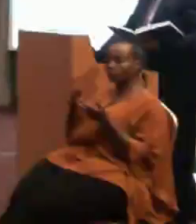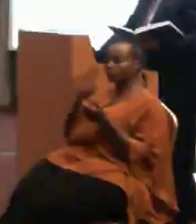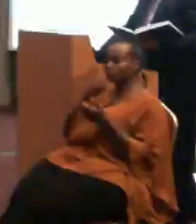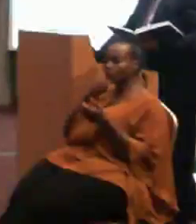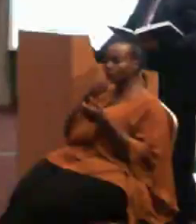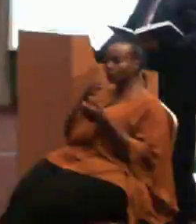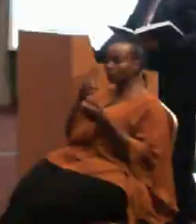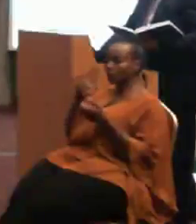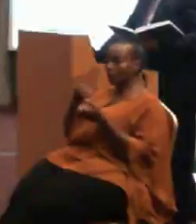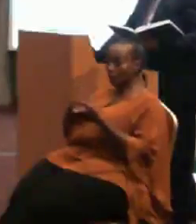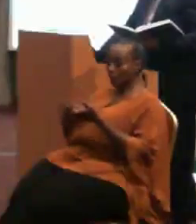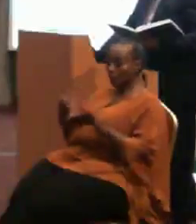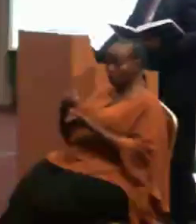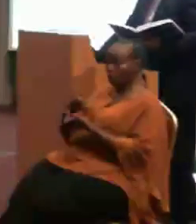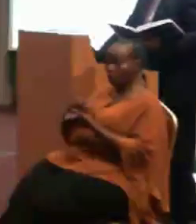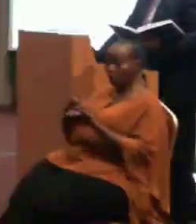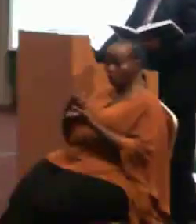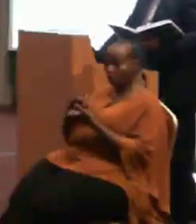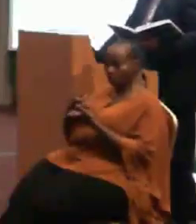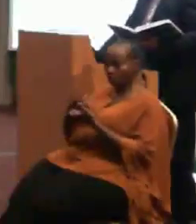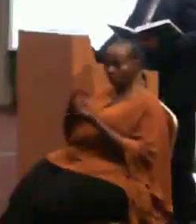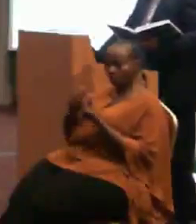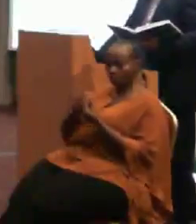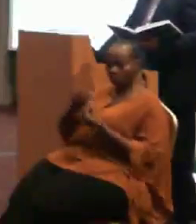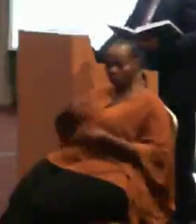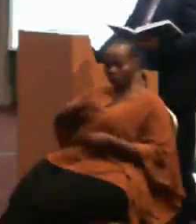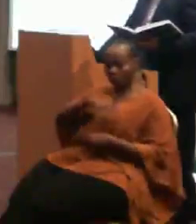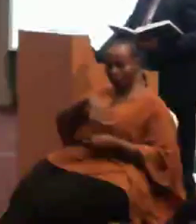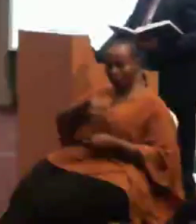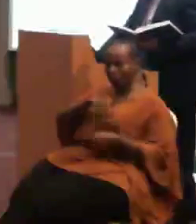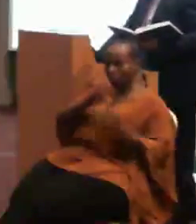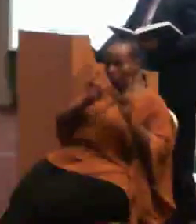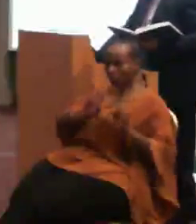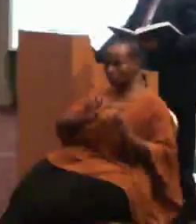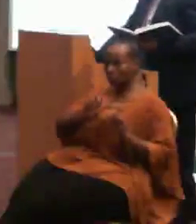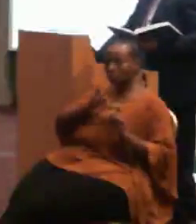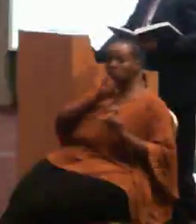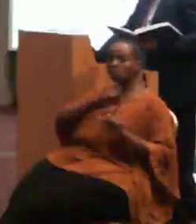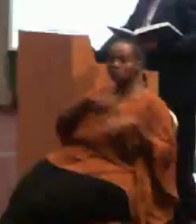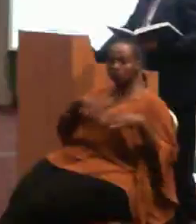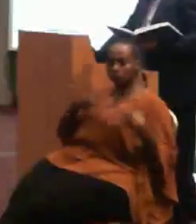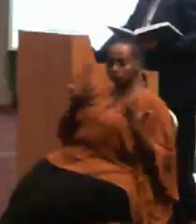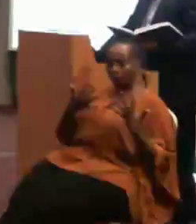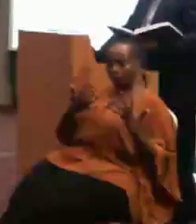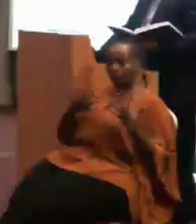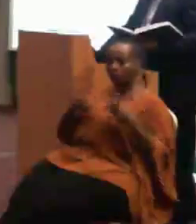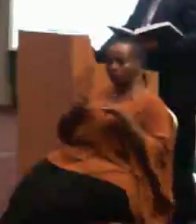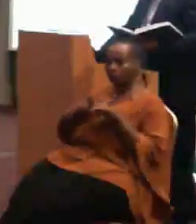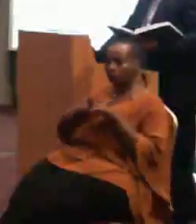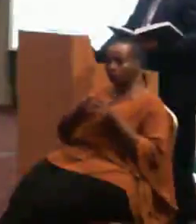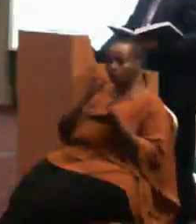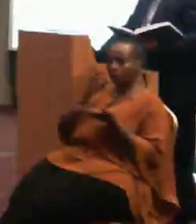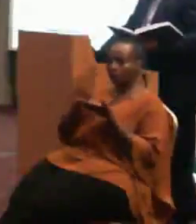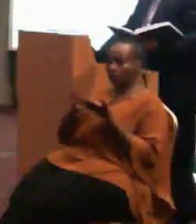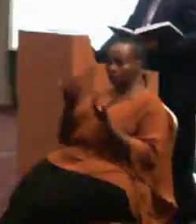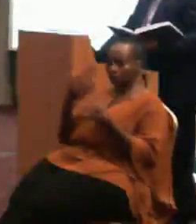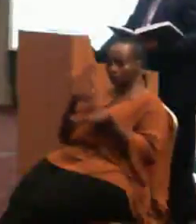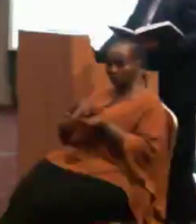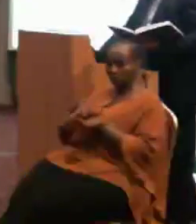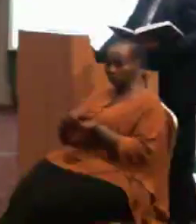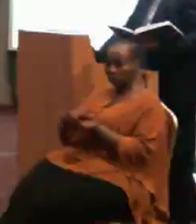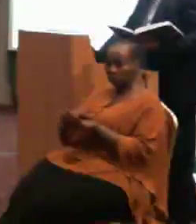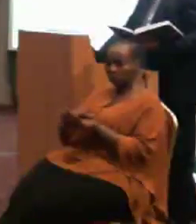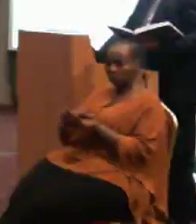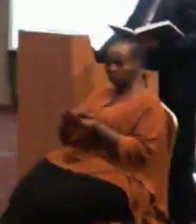uneconomic plants that are still utilized, being physically there. And you will also apply a standard of used